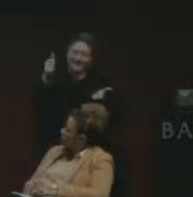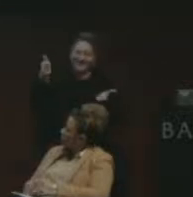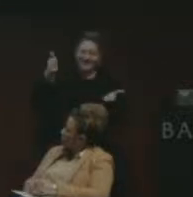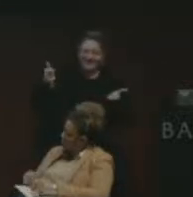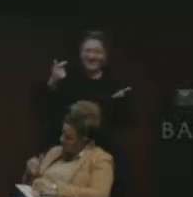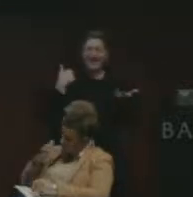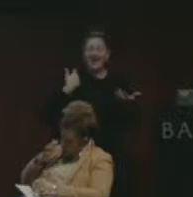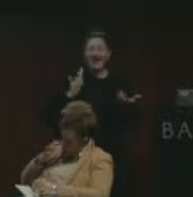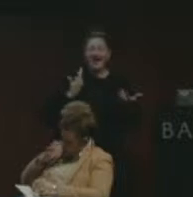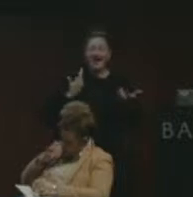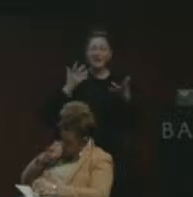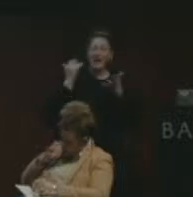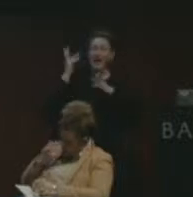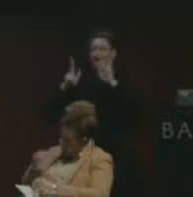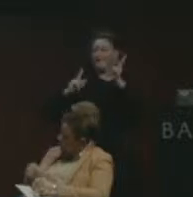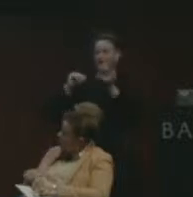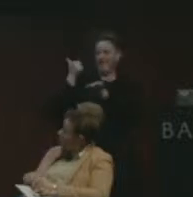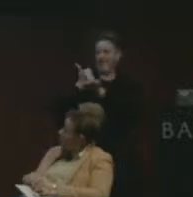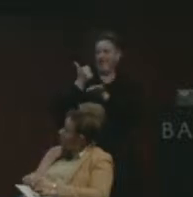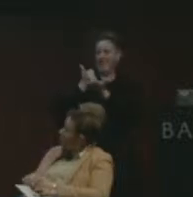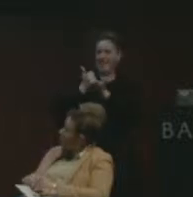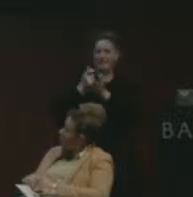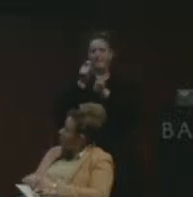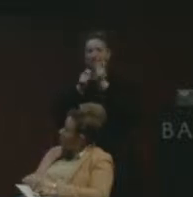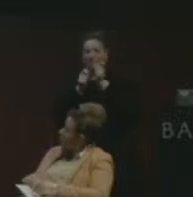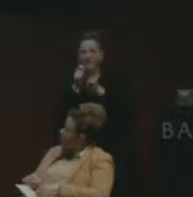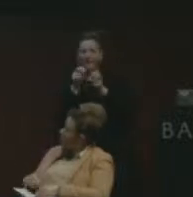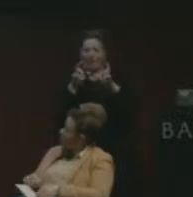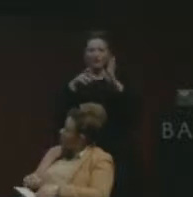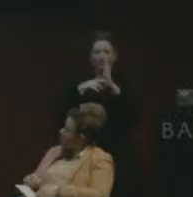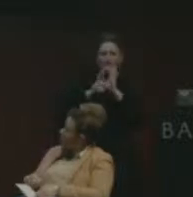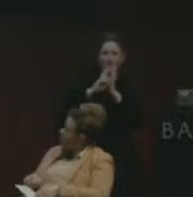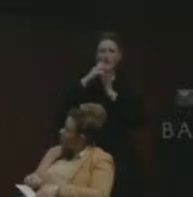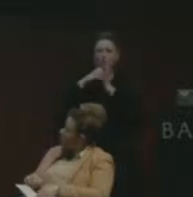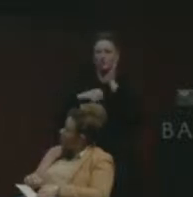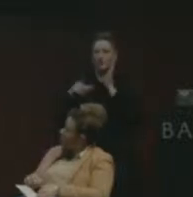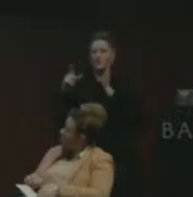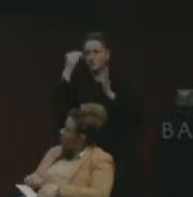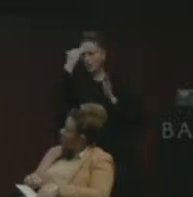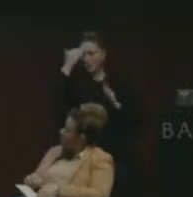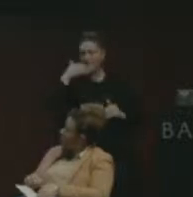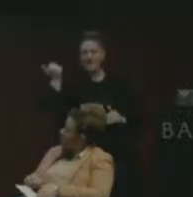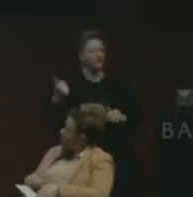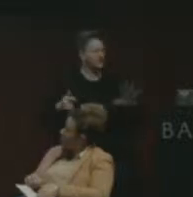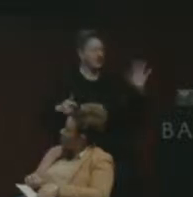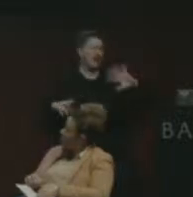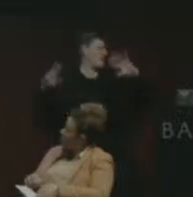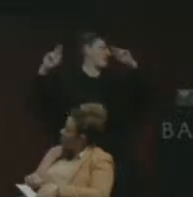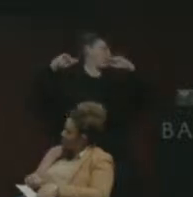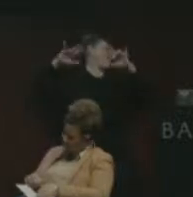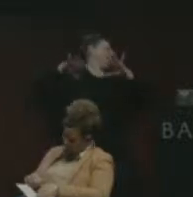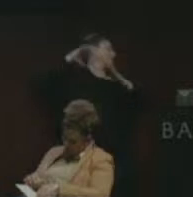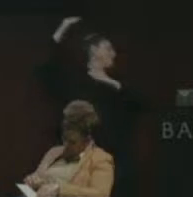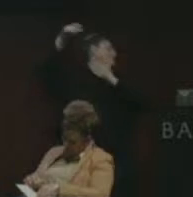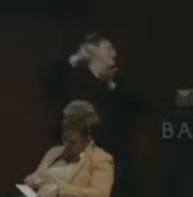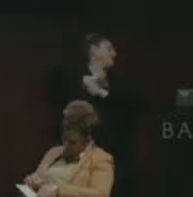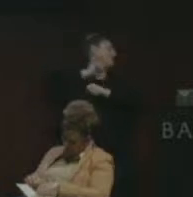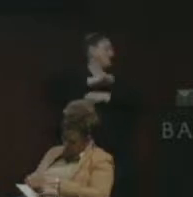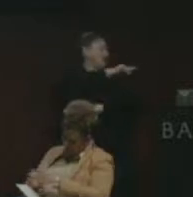know, we can have people help in review your chapters. You know it best. And she said, no, I don't want to do all that work. You write